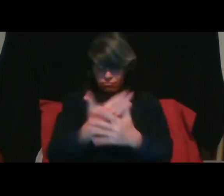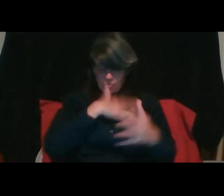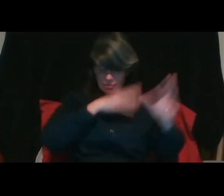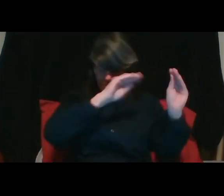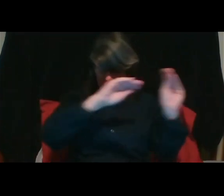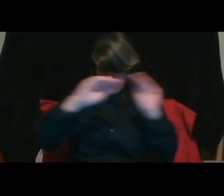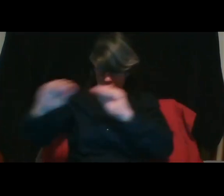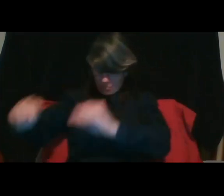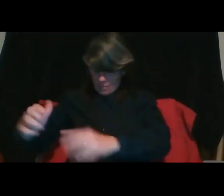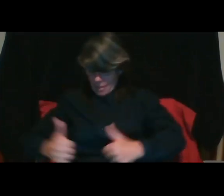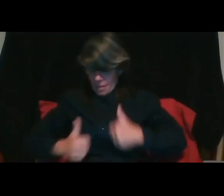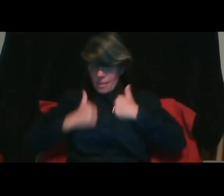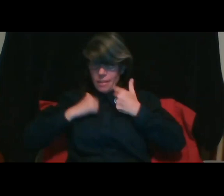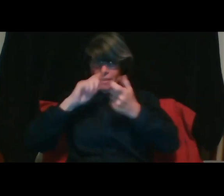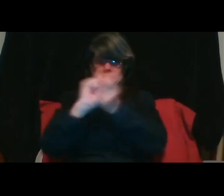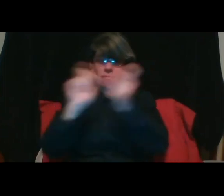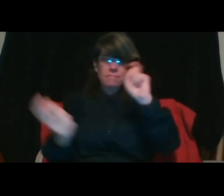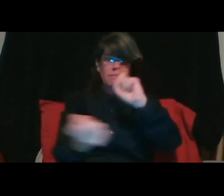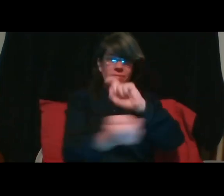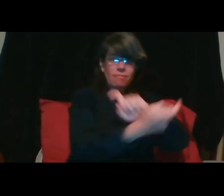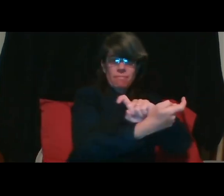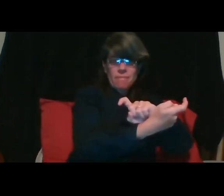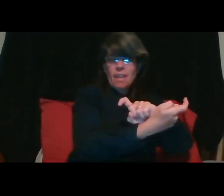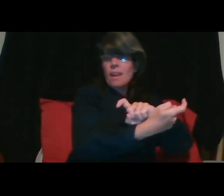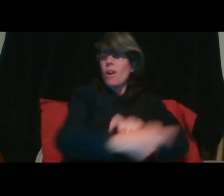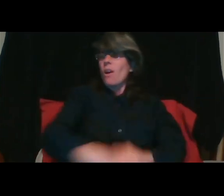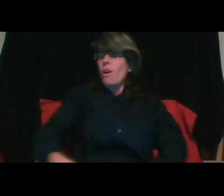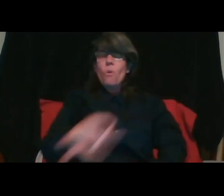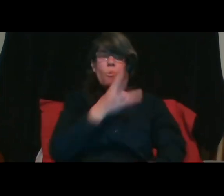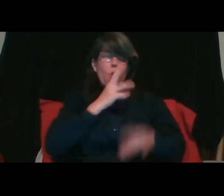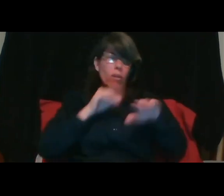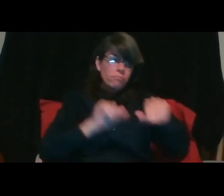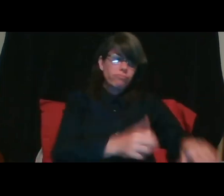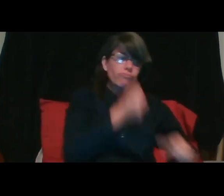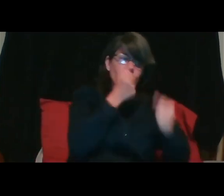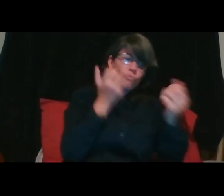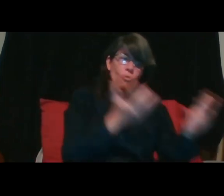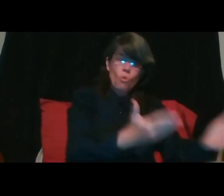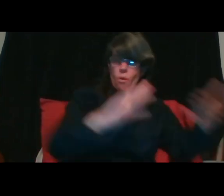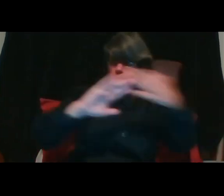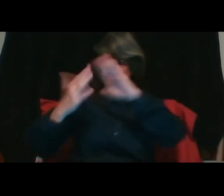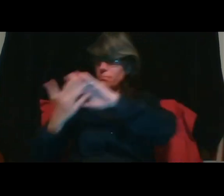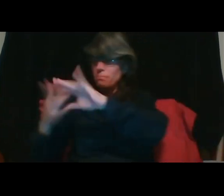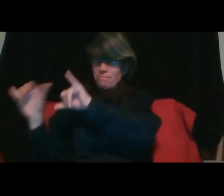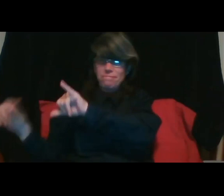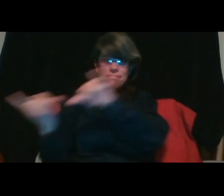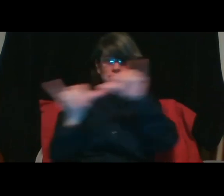being, flutter and soar to warm waters and community where they are welcomed with song and